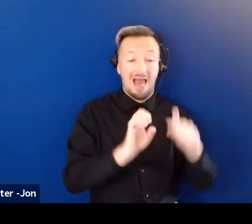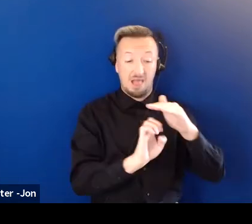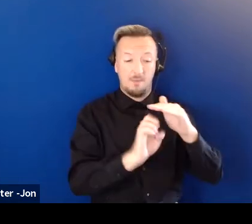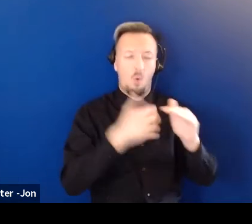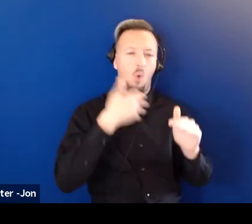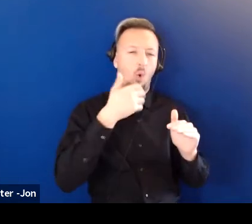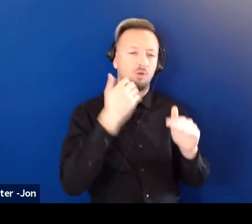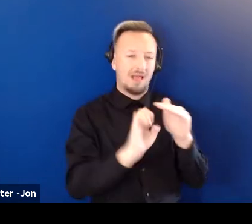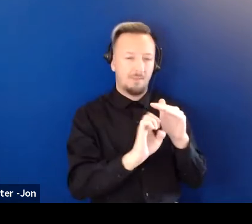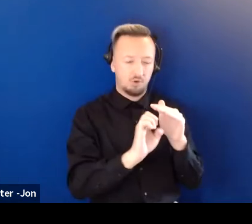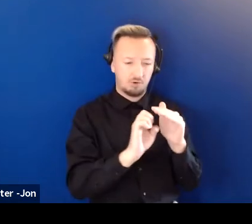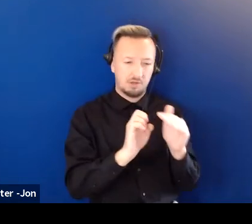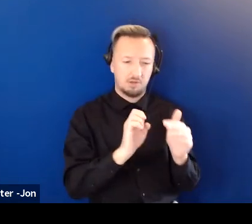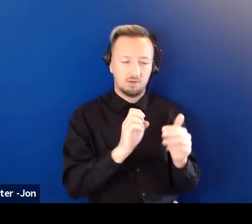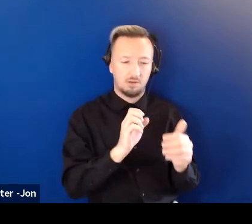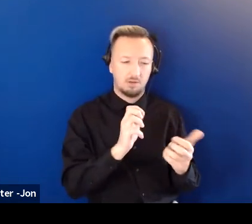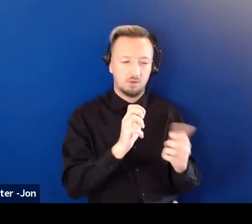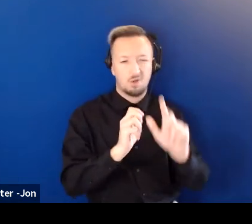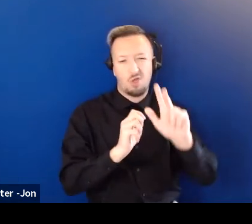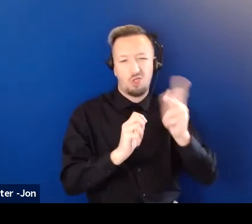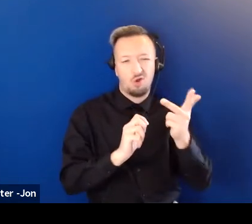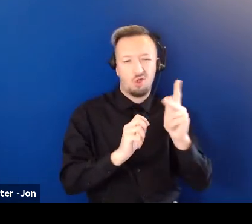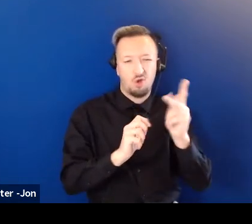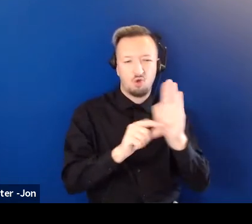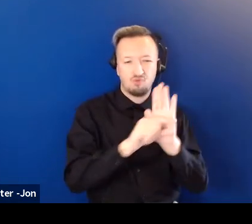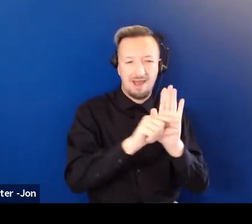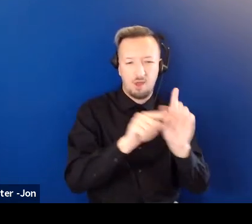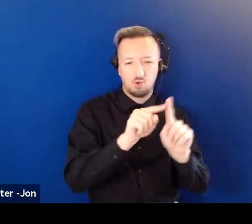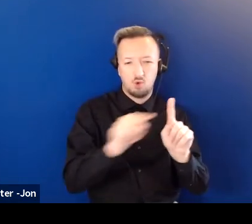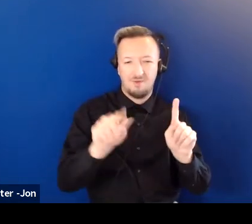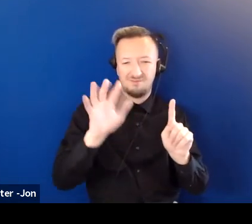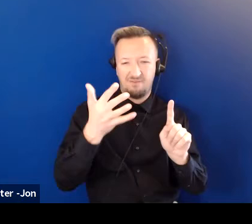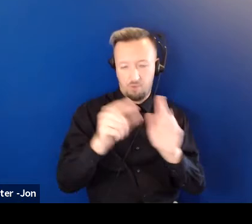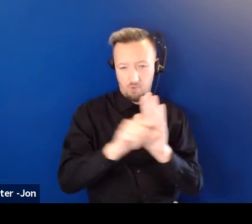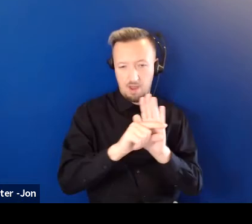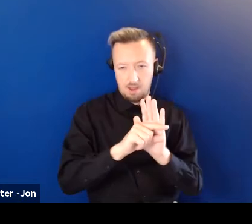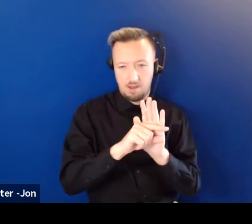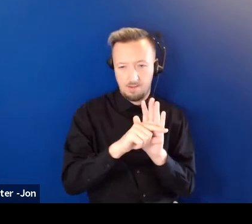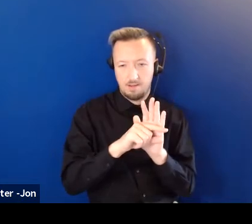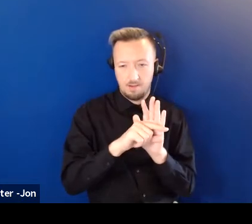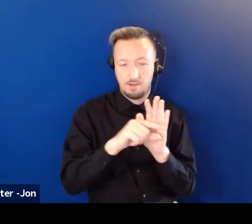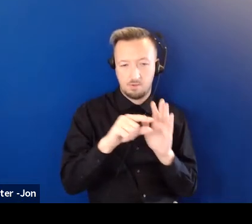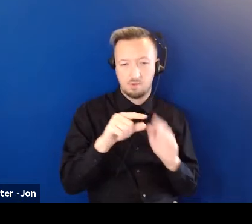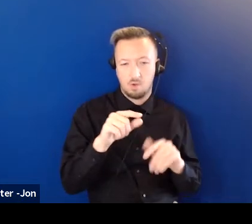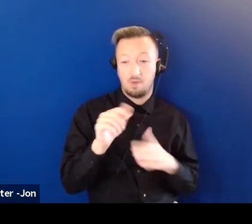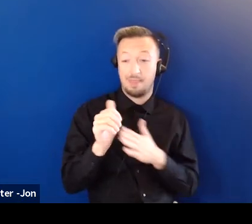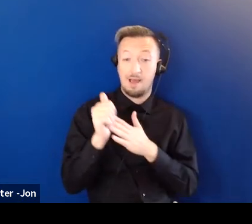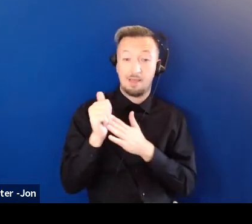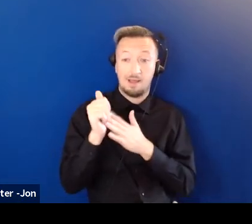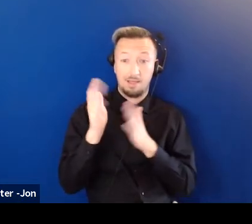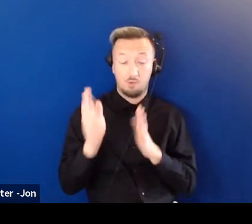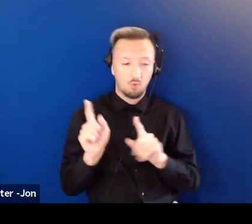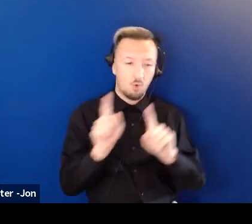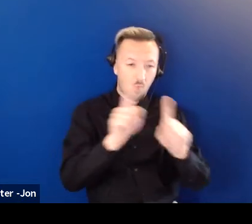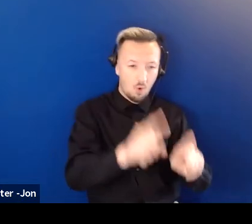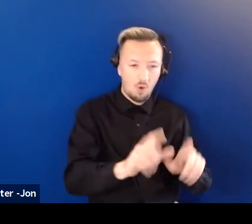was a little bit more appropriate. So 3rd through 5th grade. And our EQUIP leaders would go into the classrooms with some